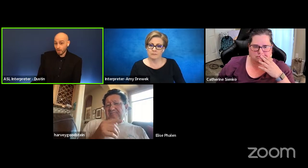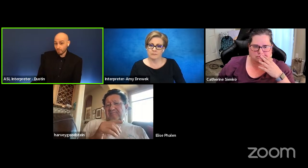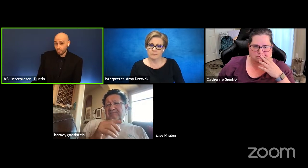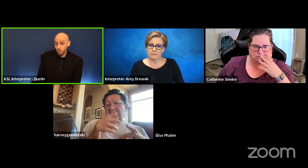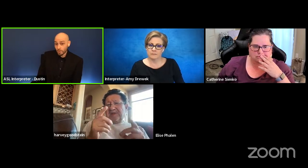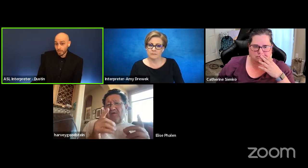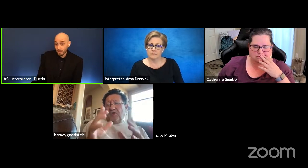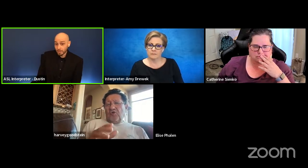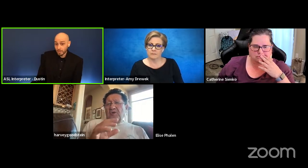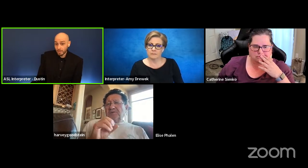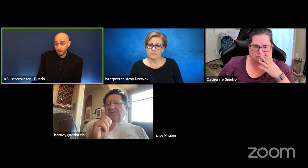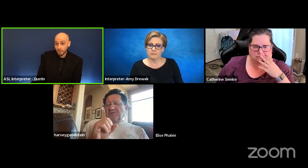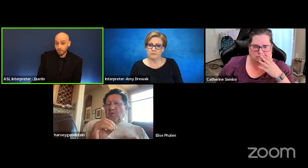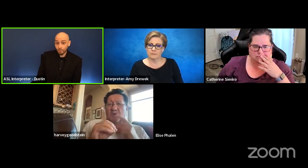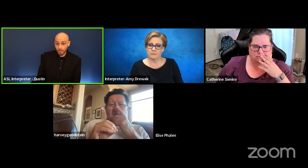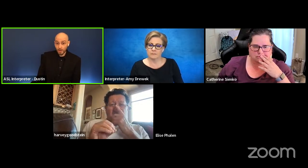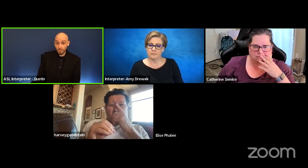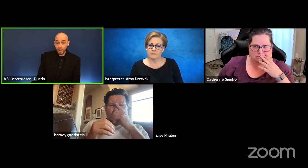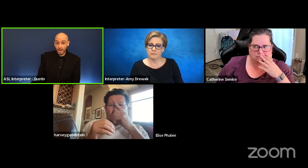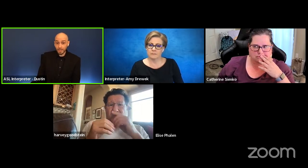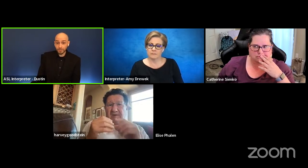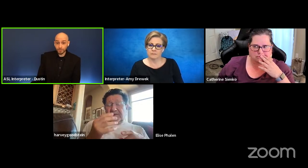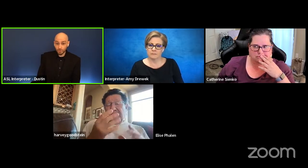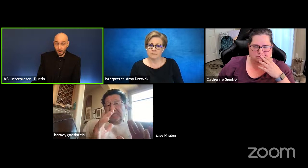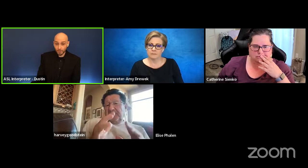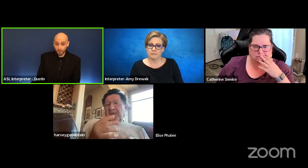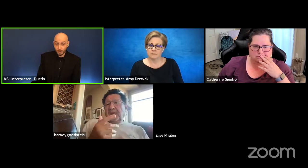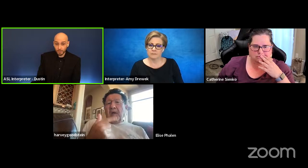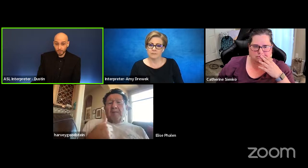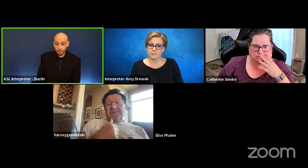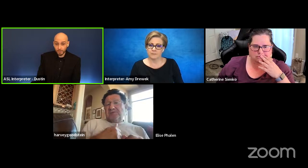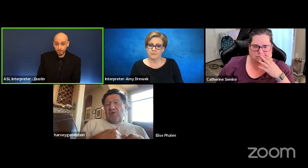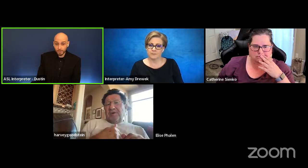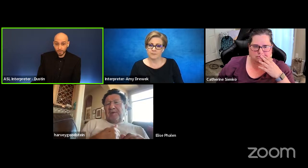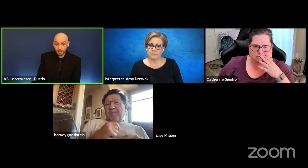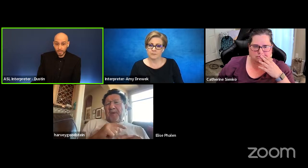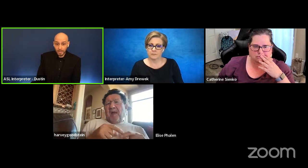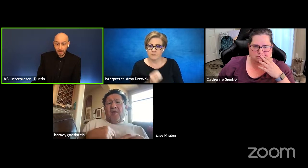we were not voting for them as director.